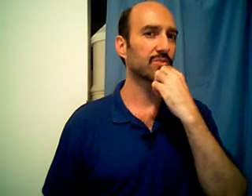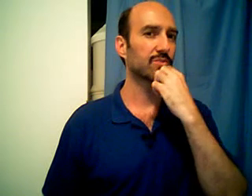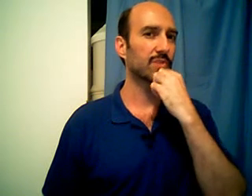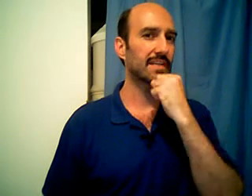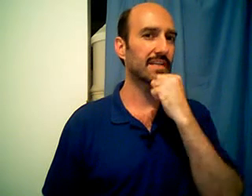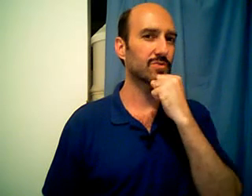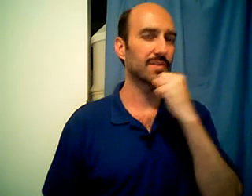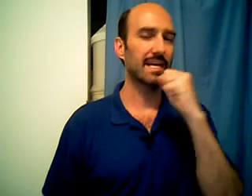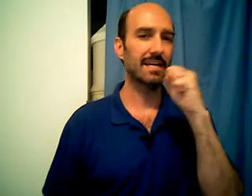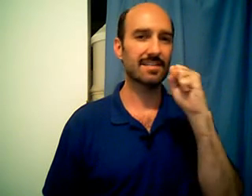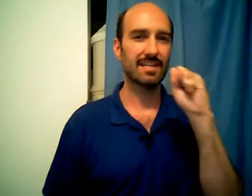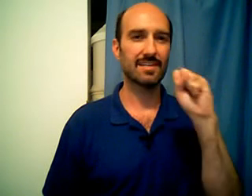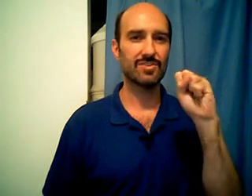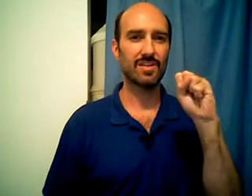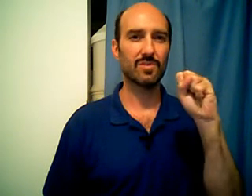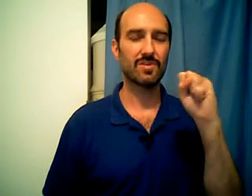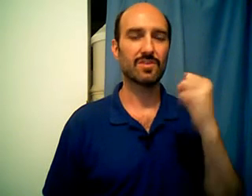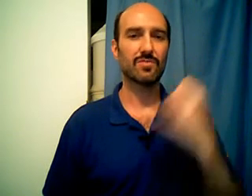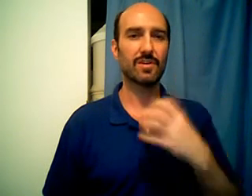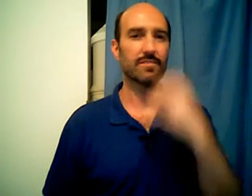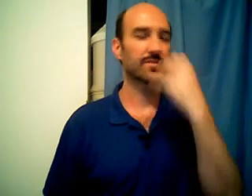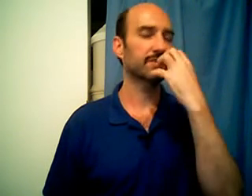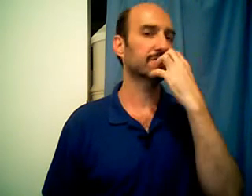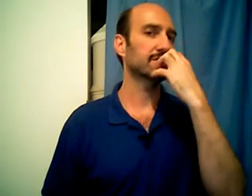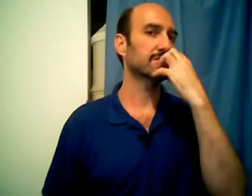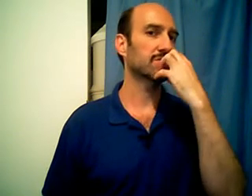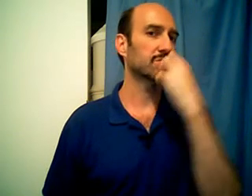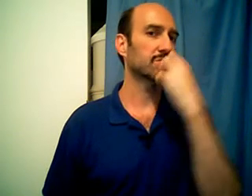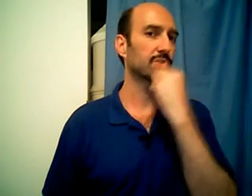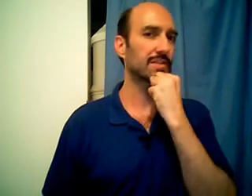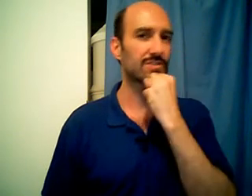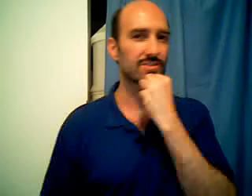bring it down to an S hand shape right in front of your chin. So just precious.